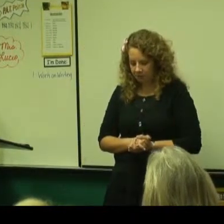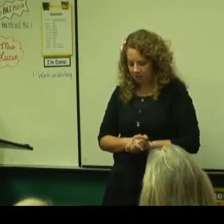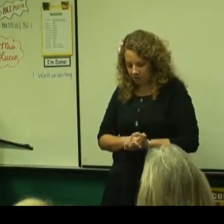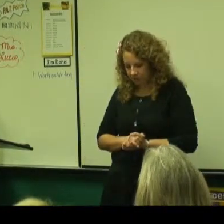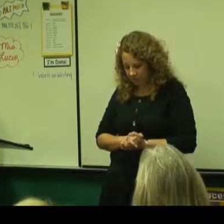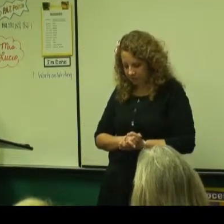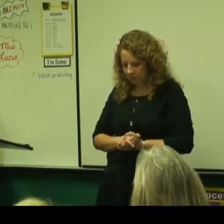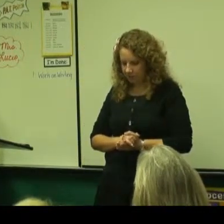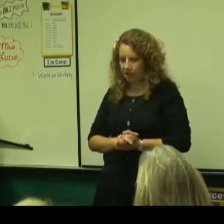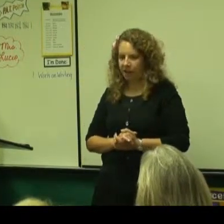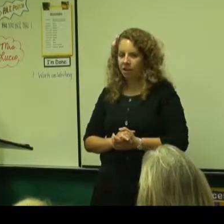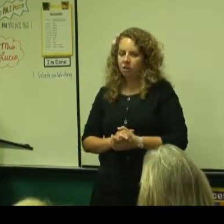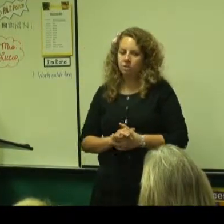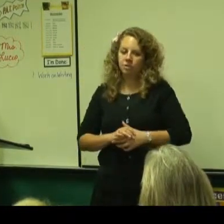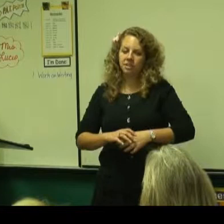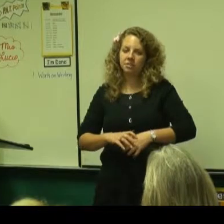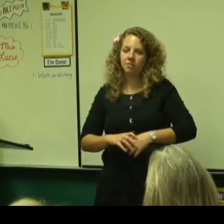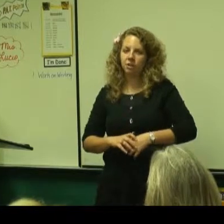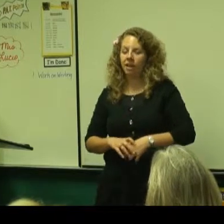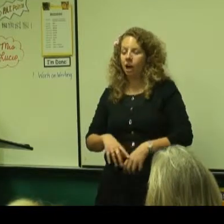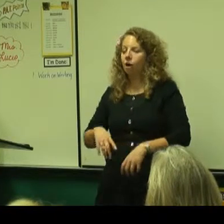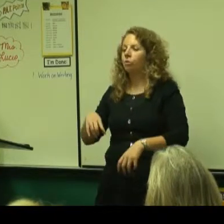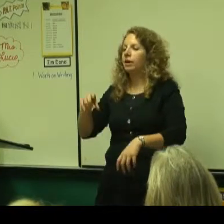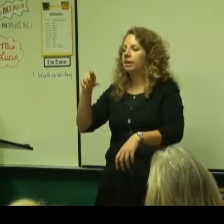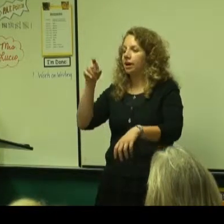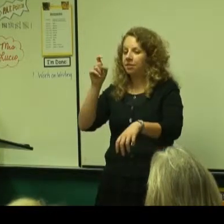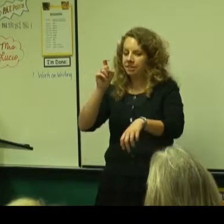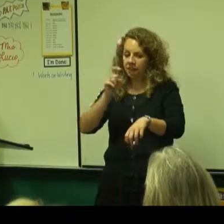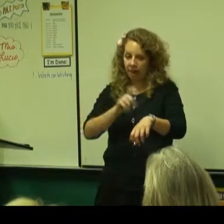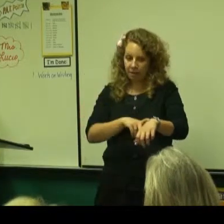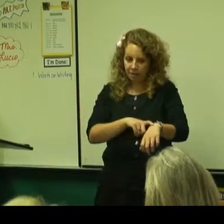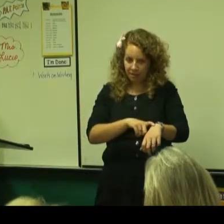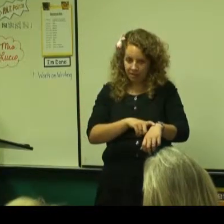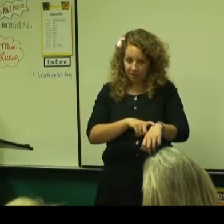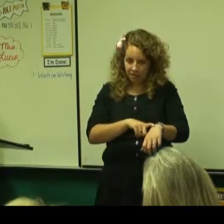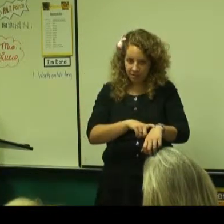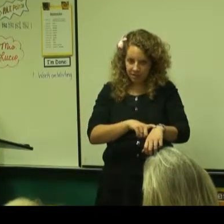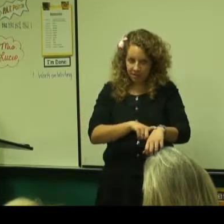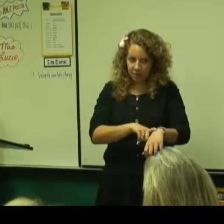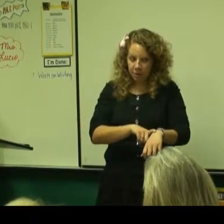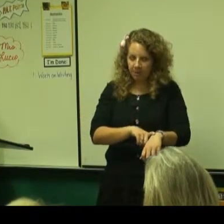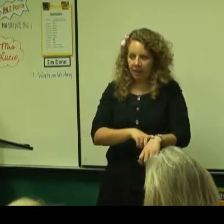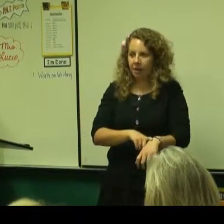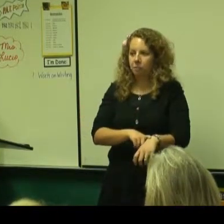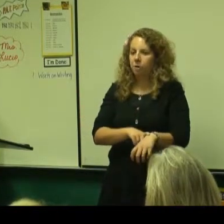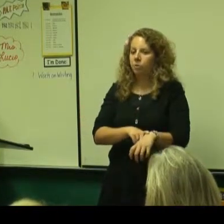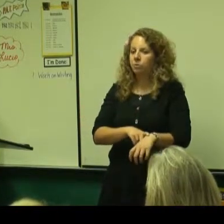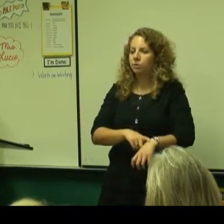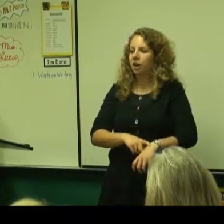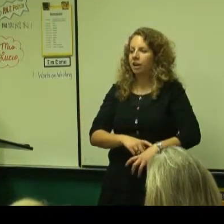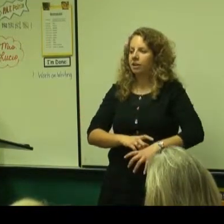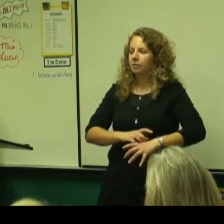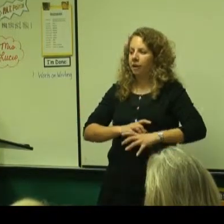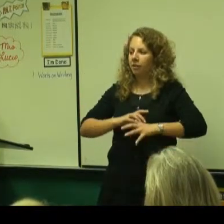finished, love continue. Okay, so this is for like, oh, right now the time is, okay, but when we're talking about